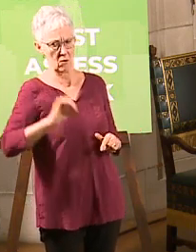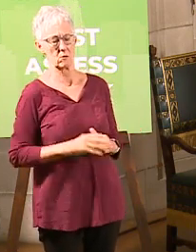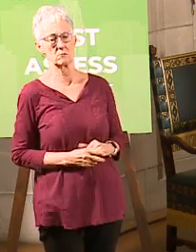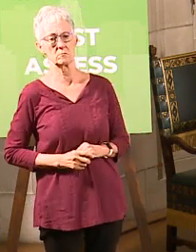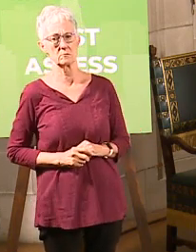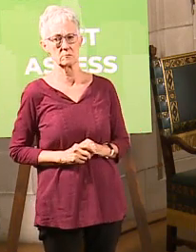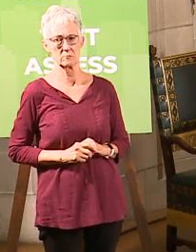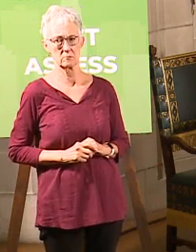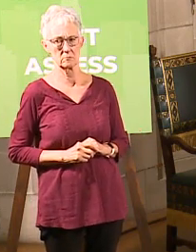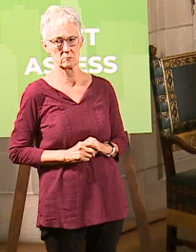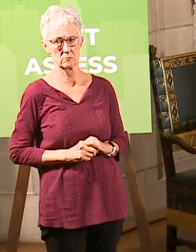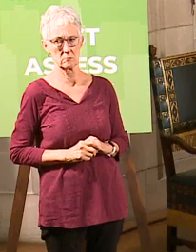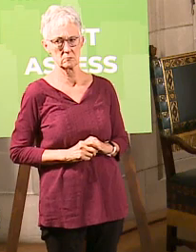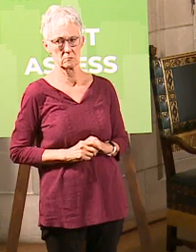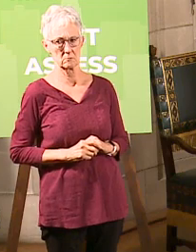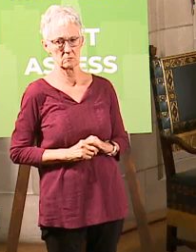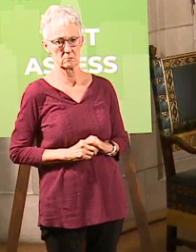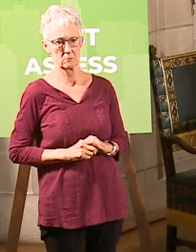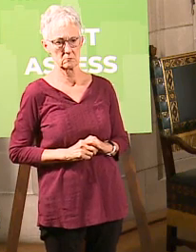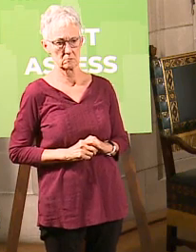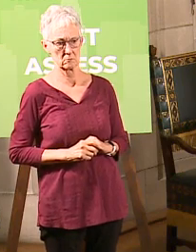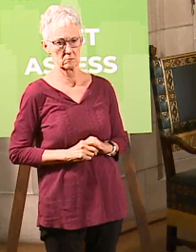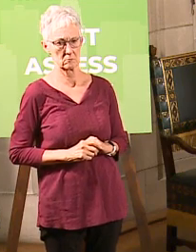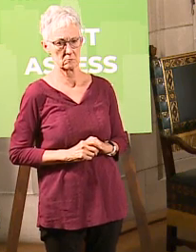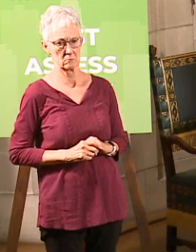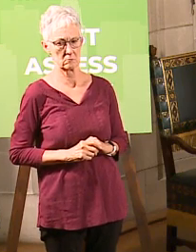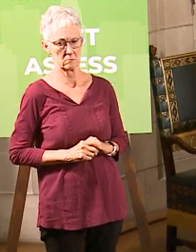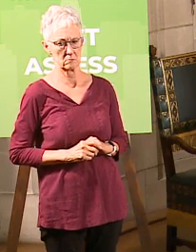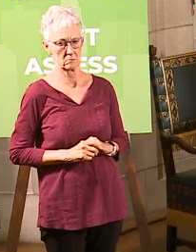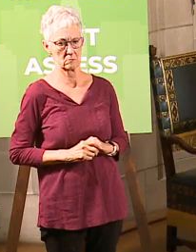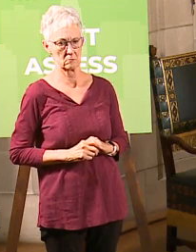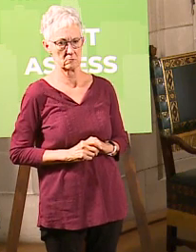help other people with regard to hurricanes and other natural disasters.